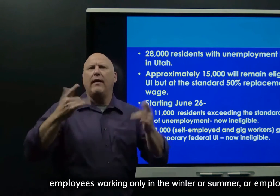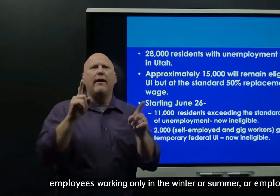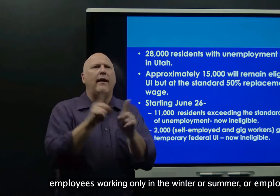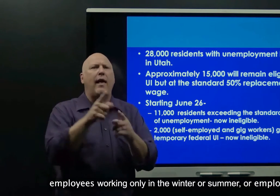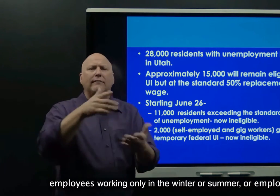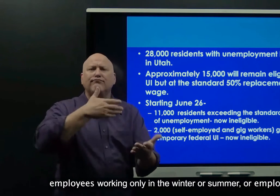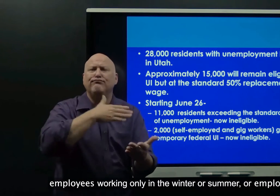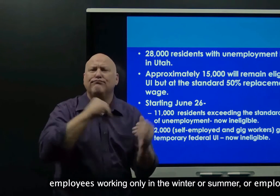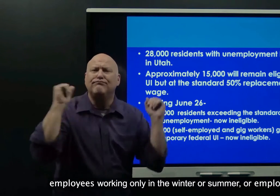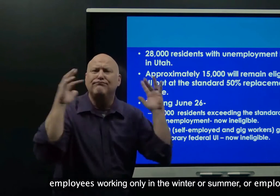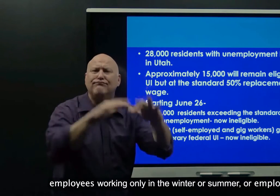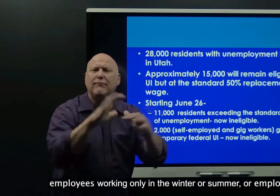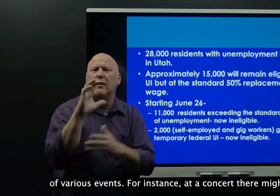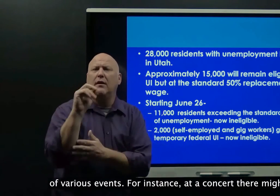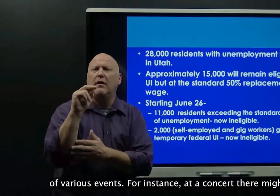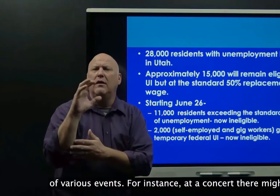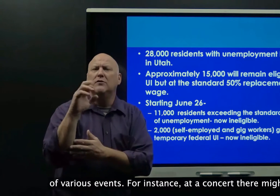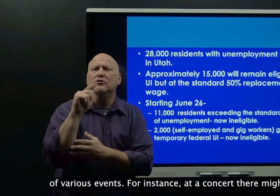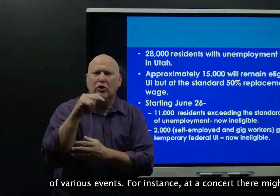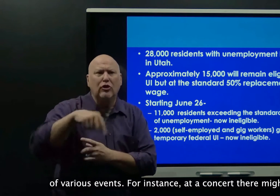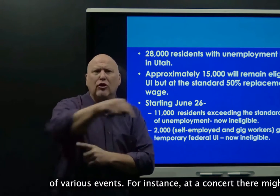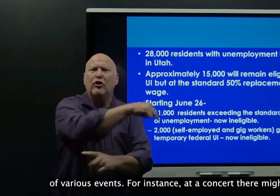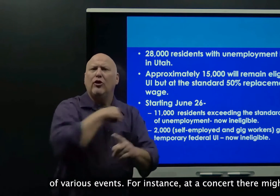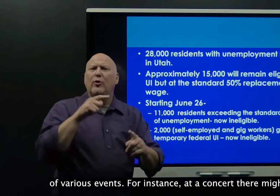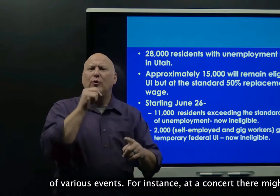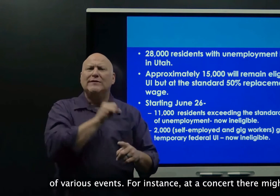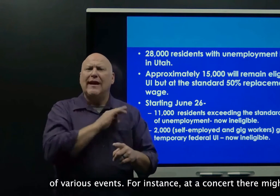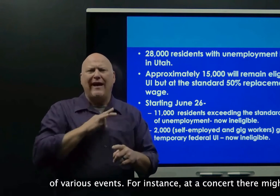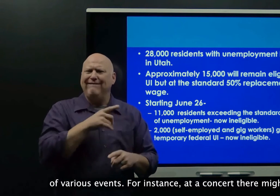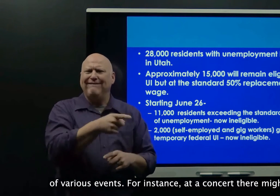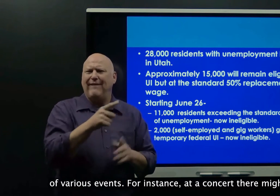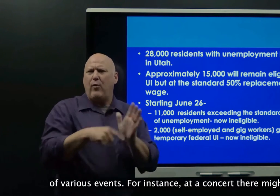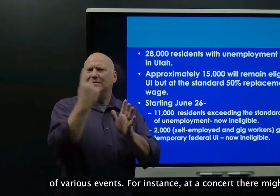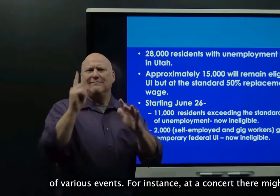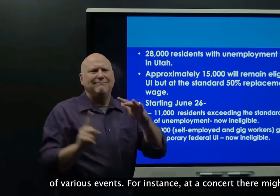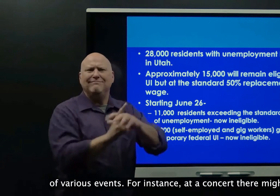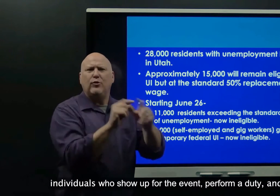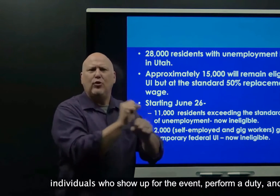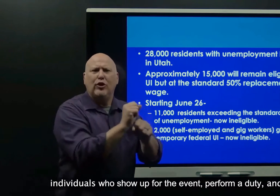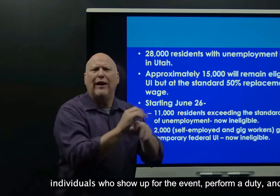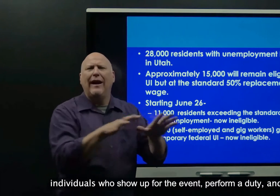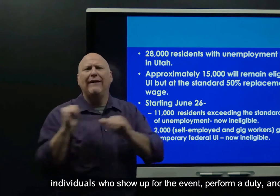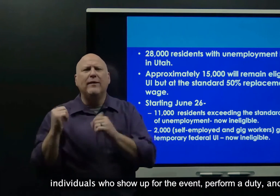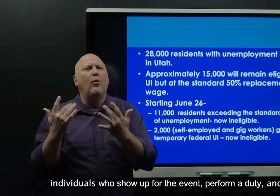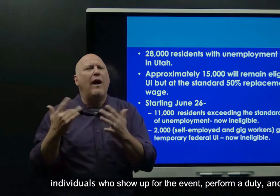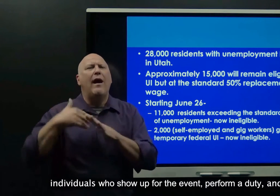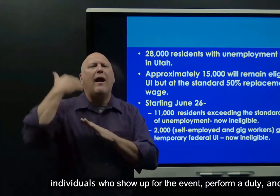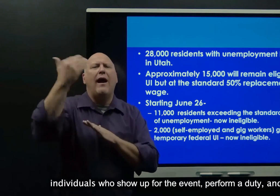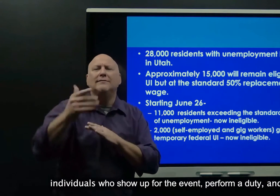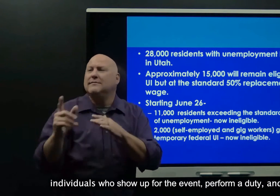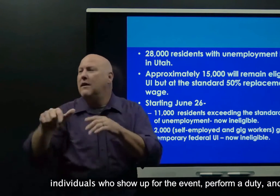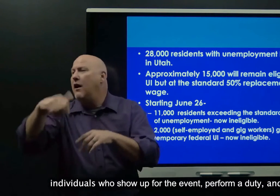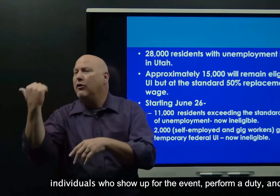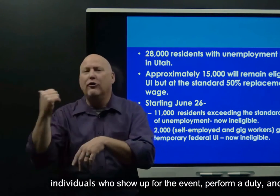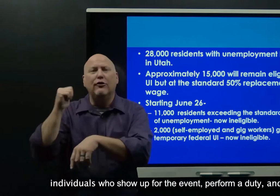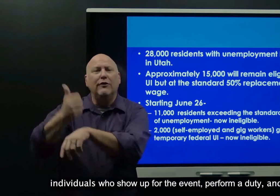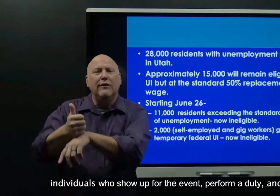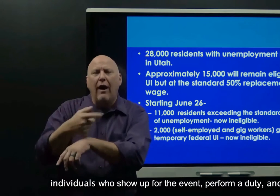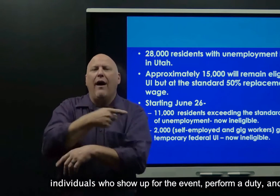summer, or employees of various events. For instance, at a concert, there might be individuals who show up for the event, perform a duty, and are not